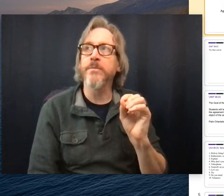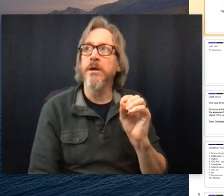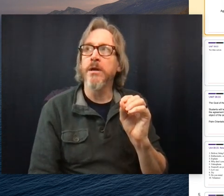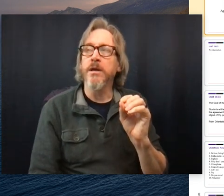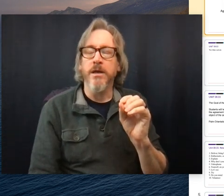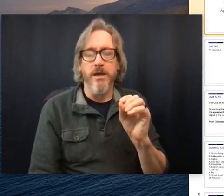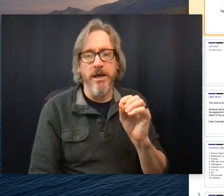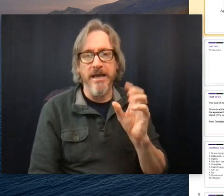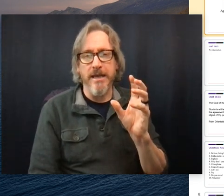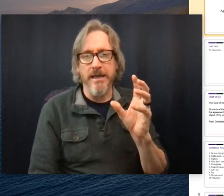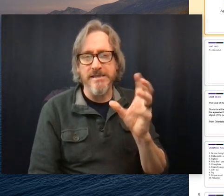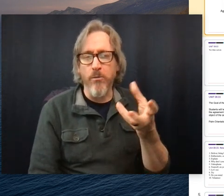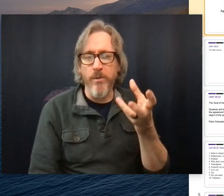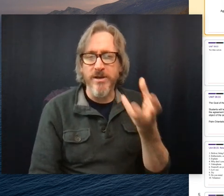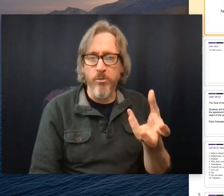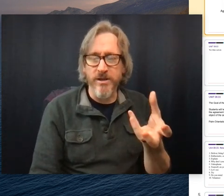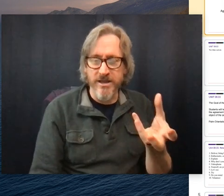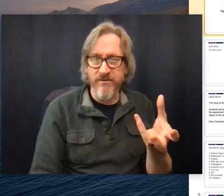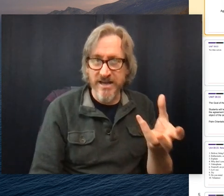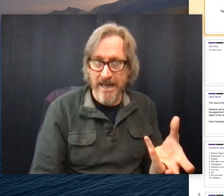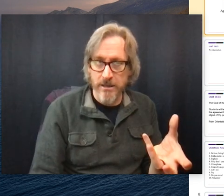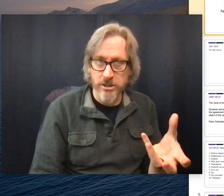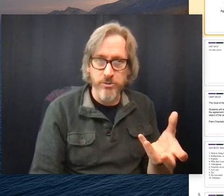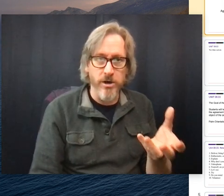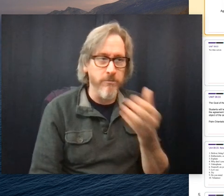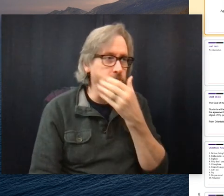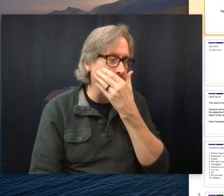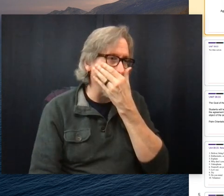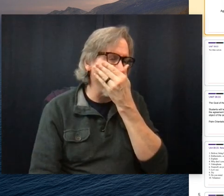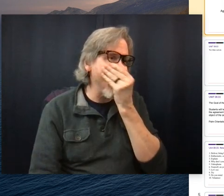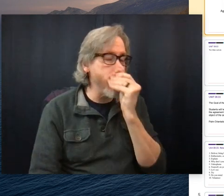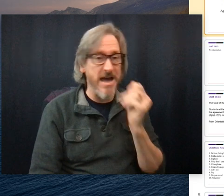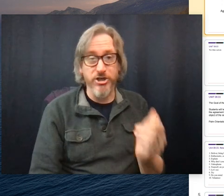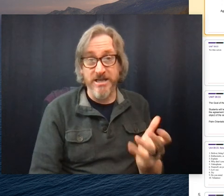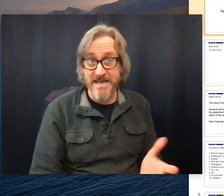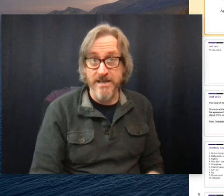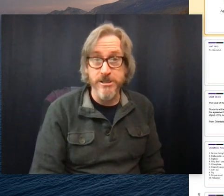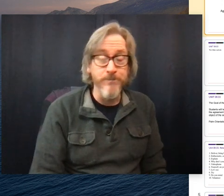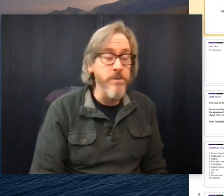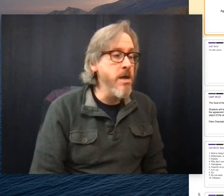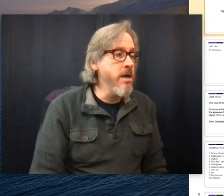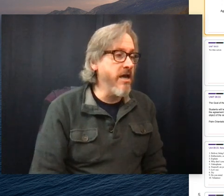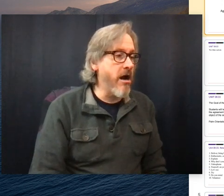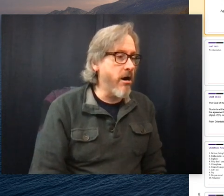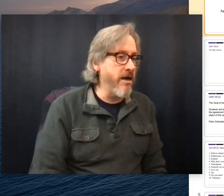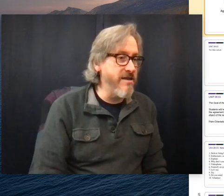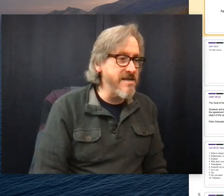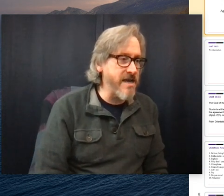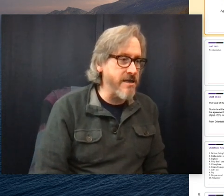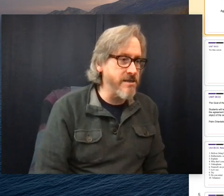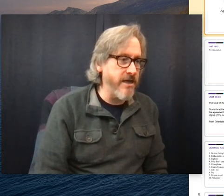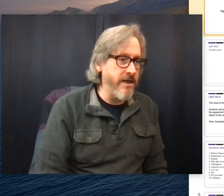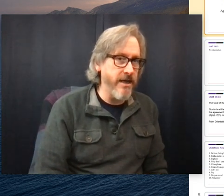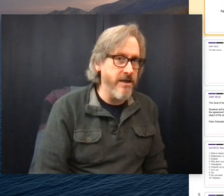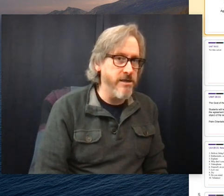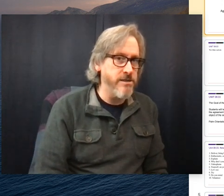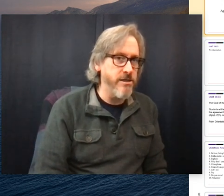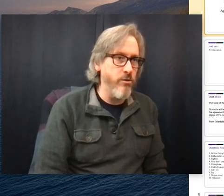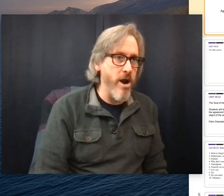mean it's not what we would normally think of in English, where like matching tense. In this sense,